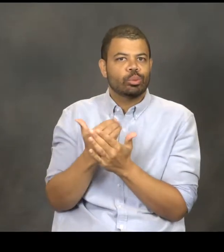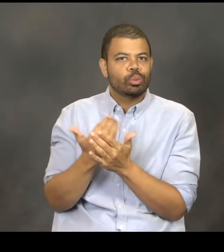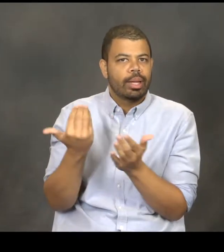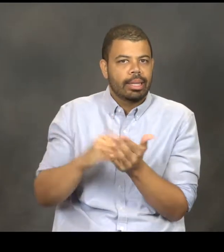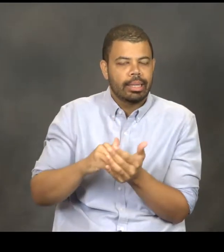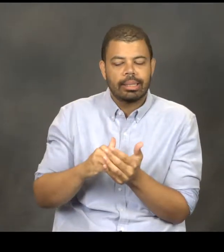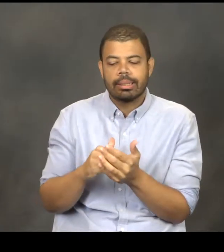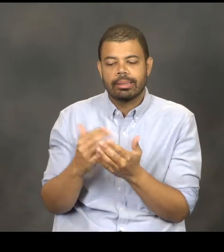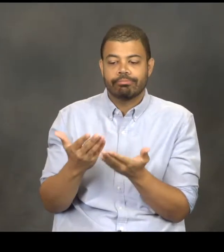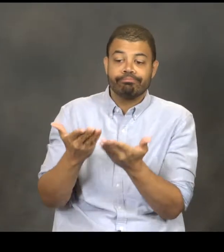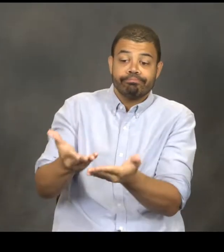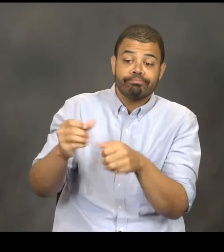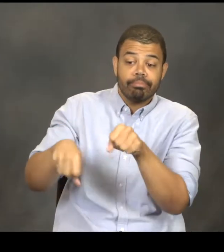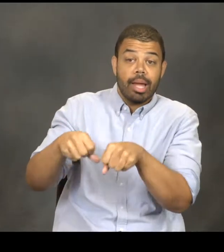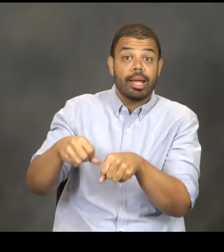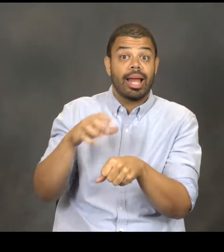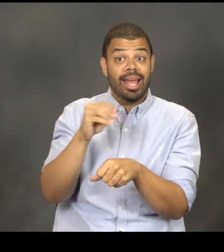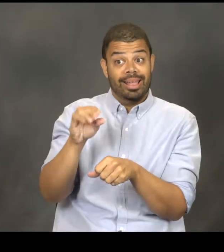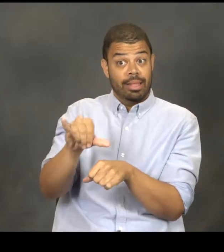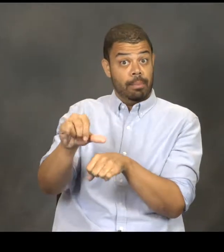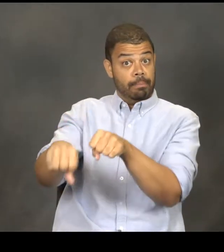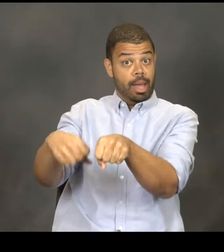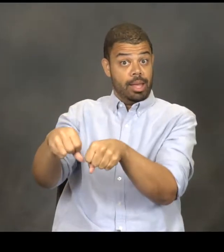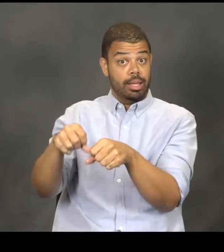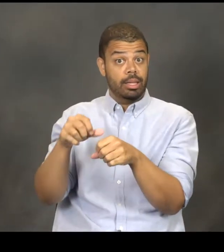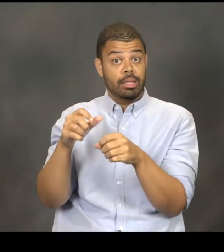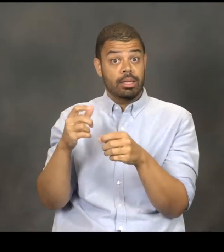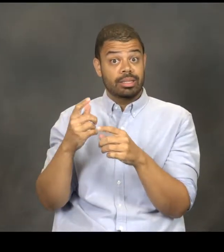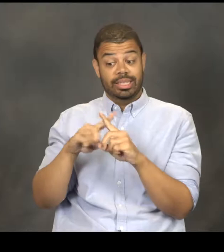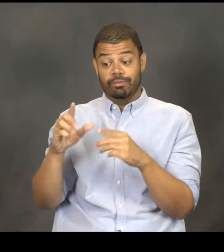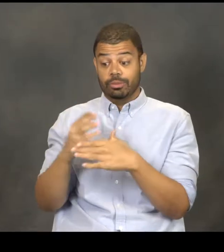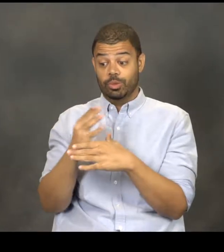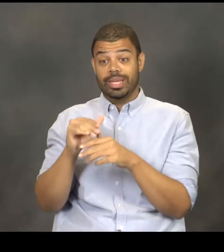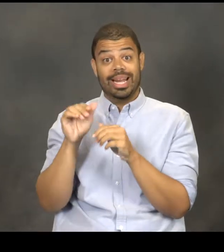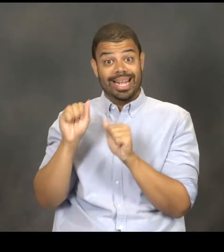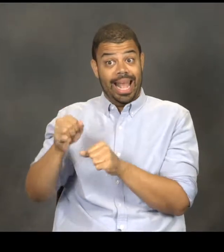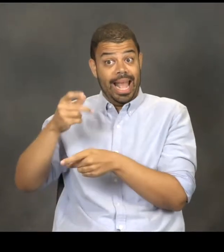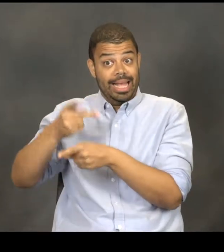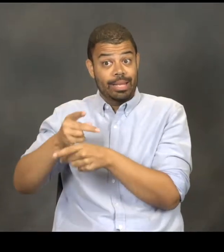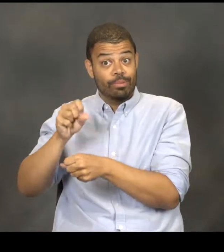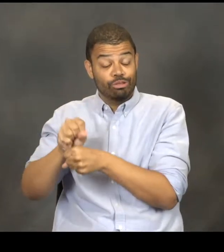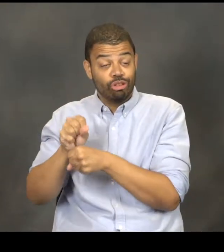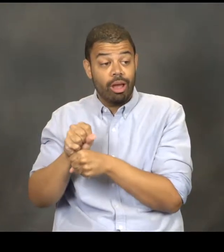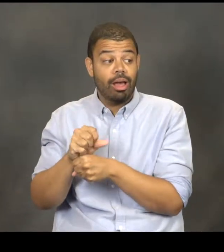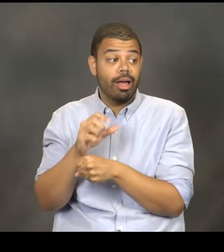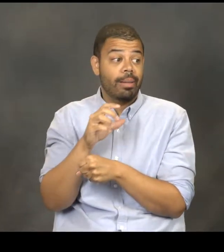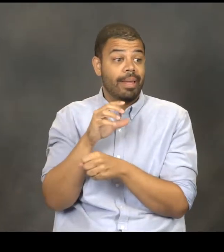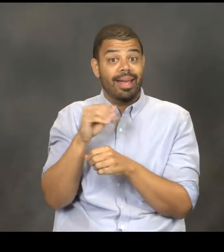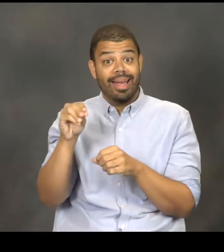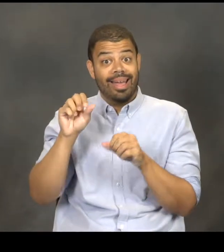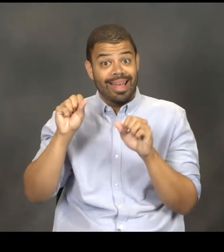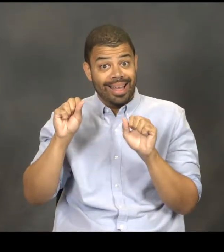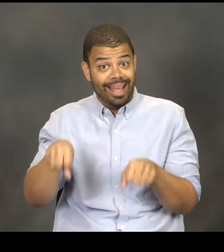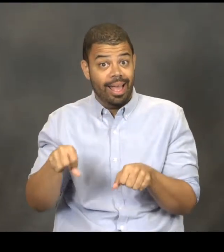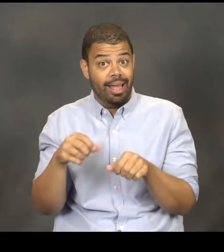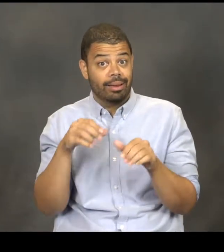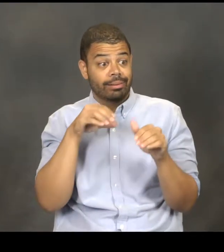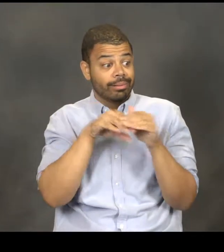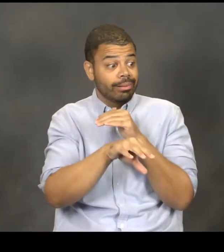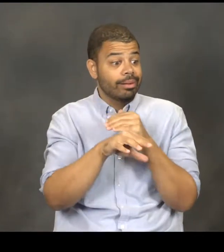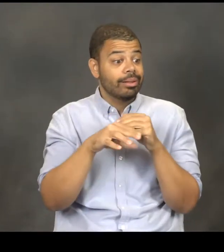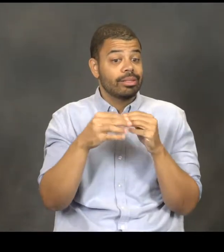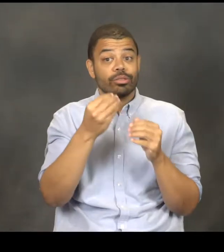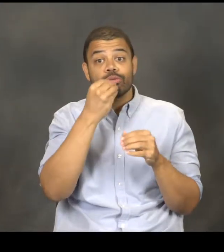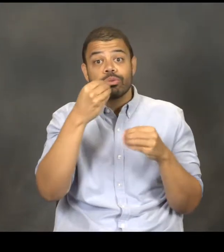the difference between keeping your job and being able to access the grocery store and other sort of job